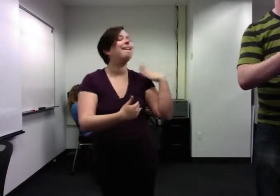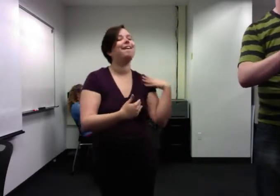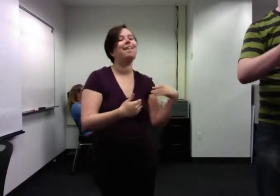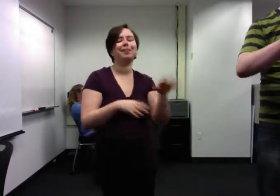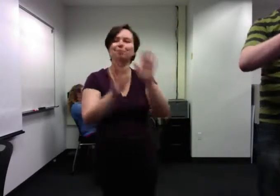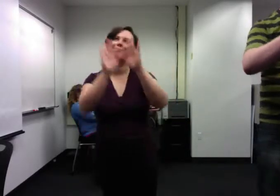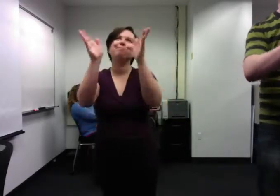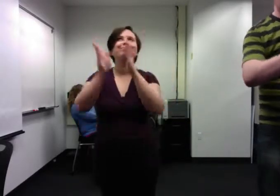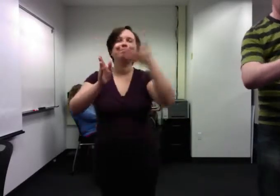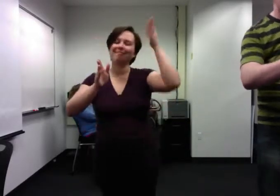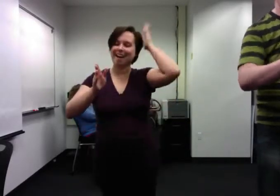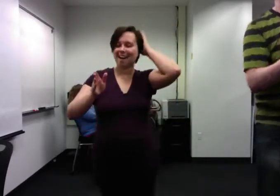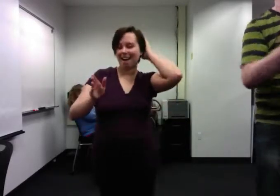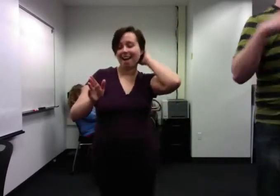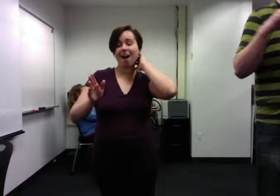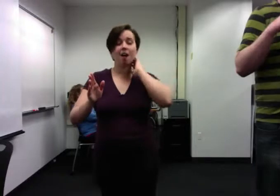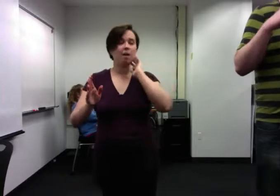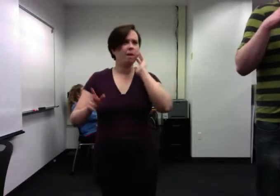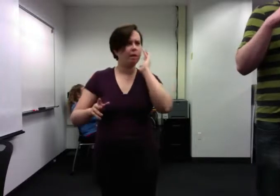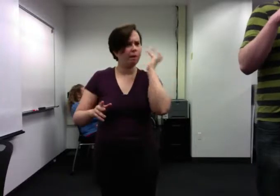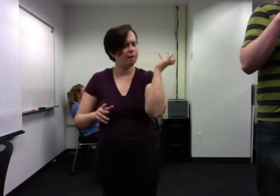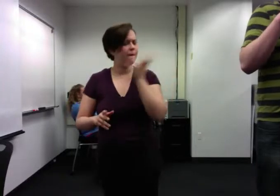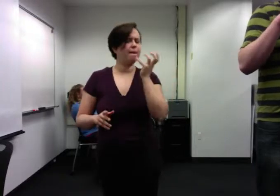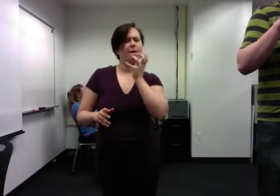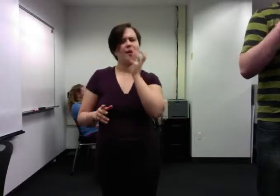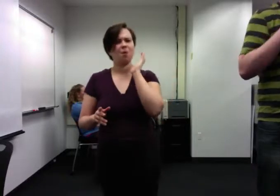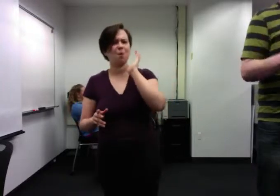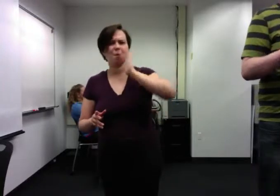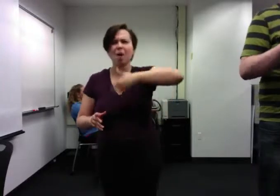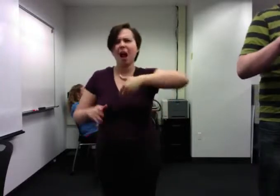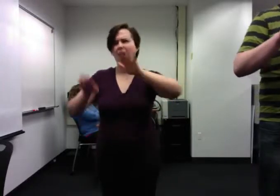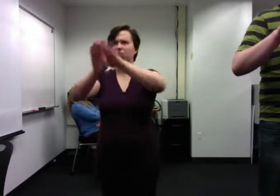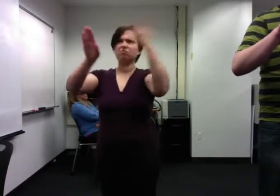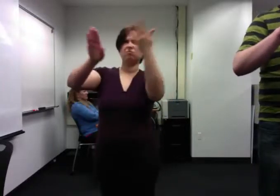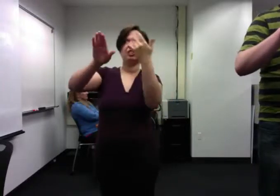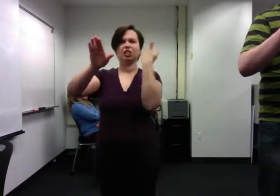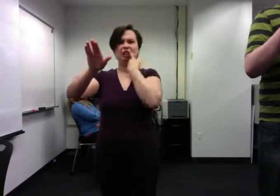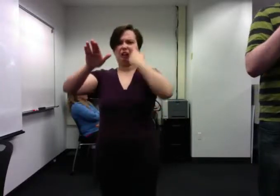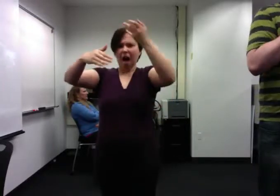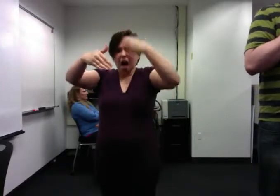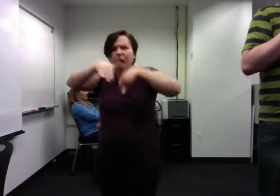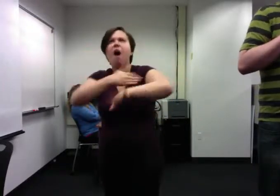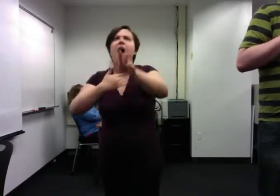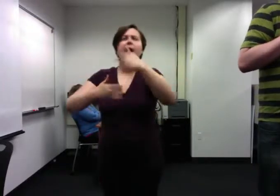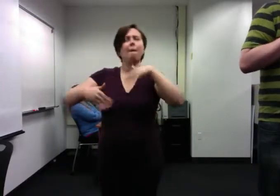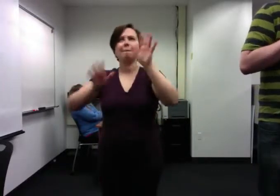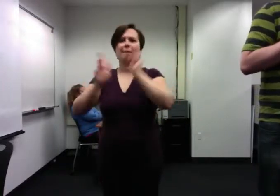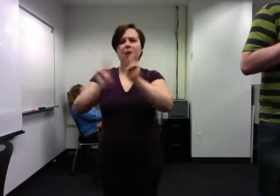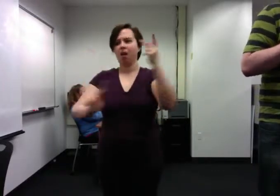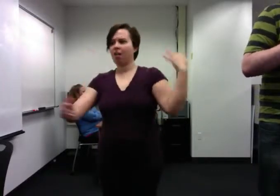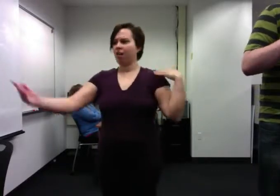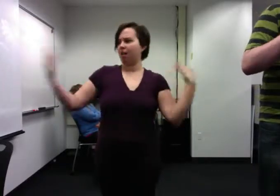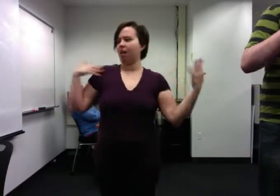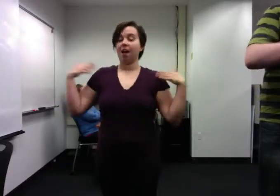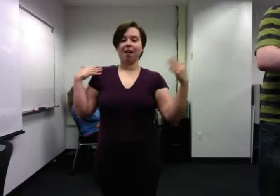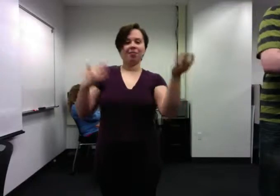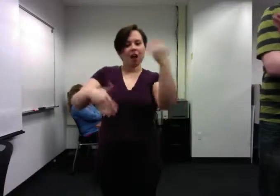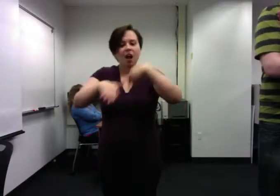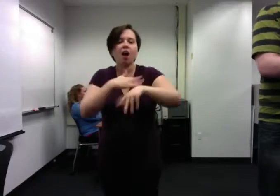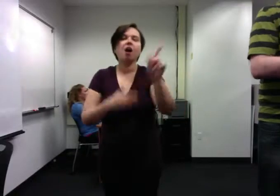It was an absolute freak out right at the door, you know. And then they brought me in and there was a lot of singing and a lot of moving around